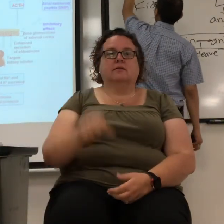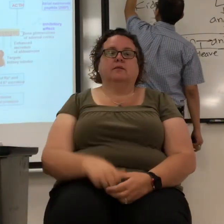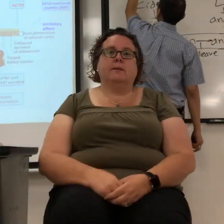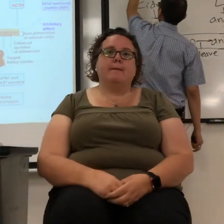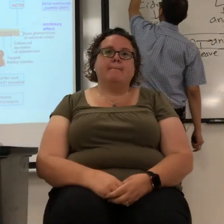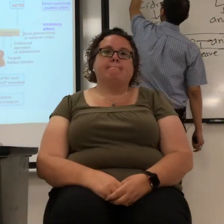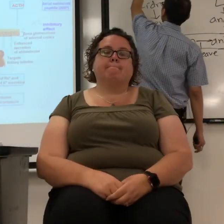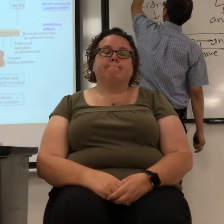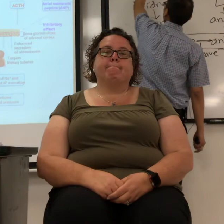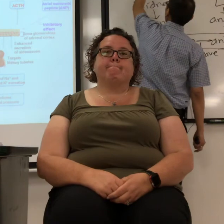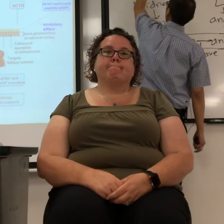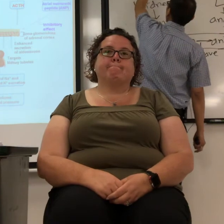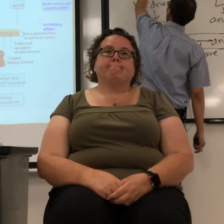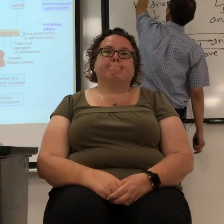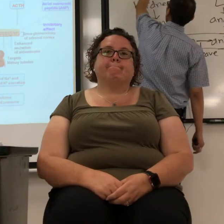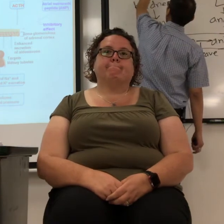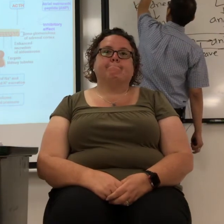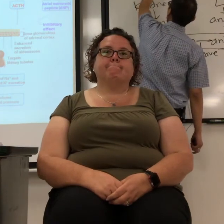RAS mechanism.